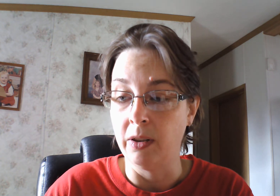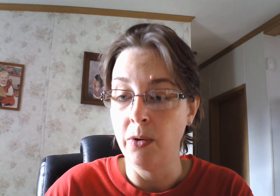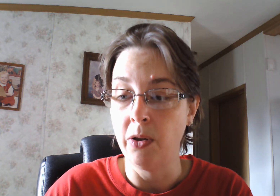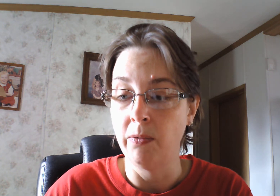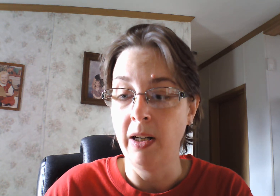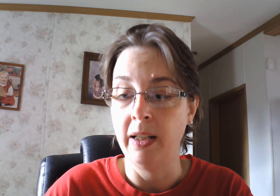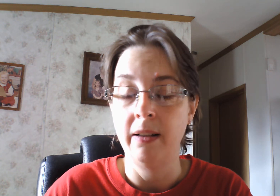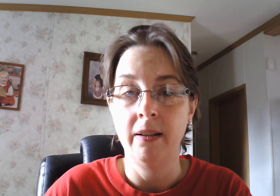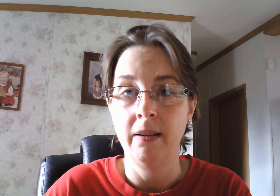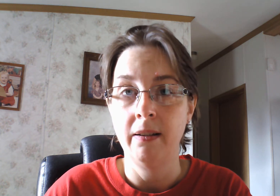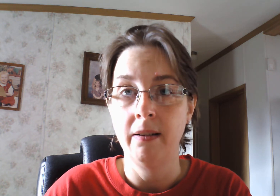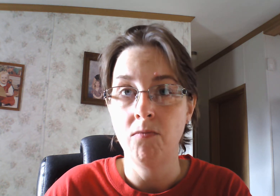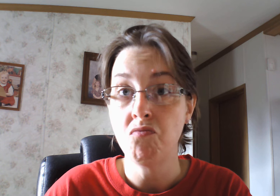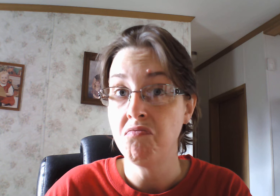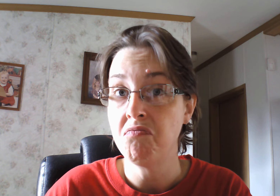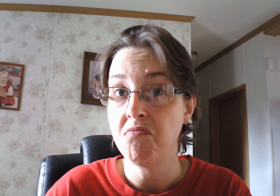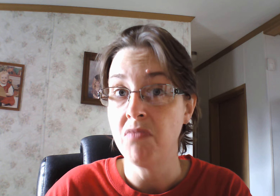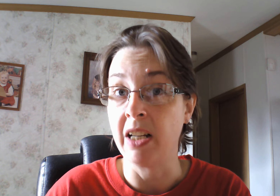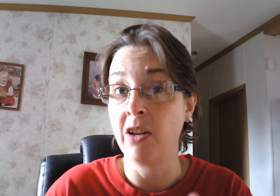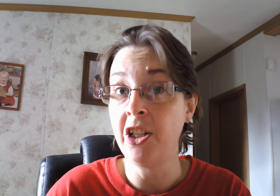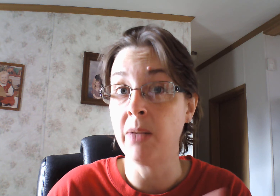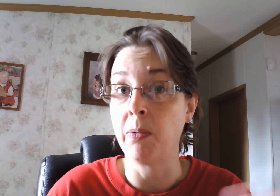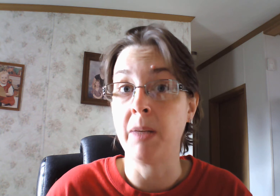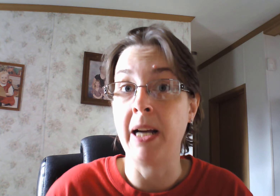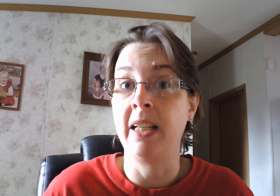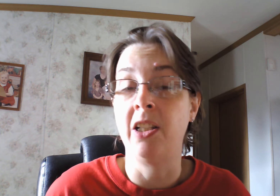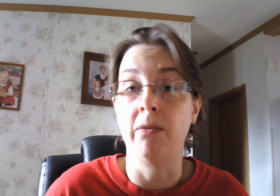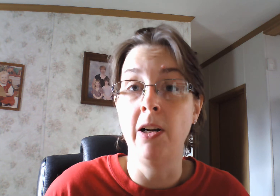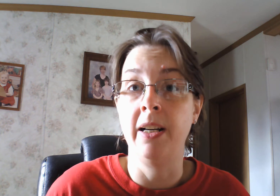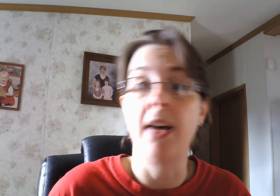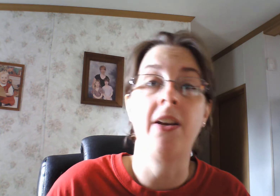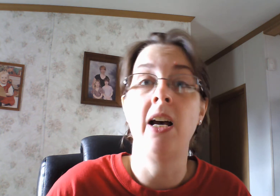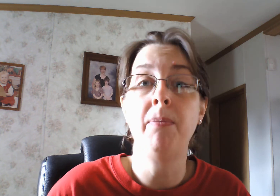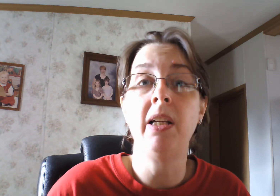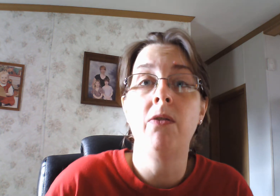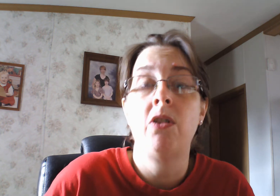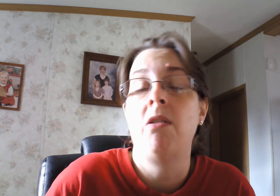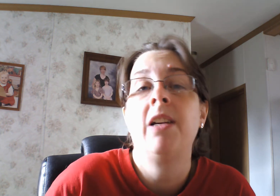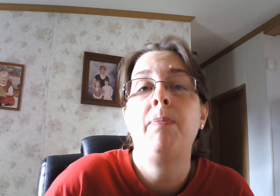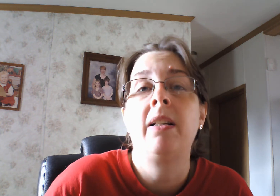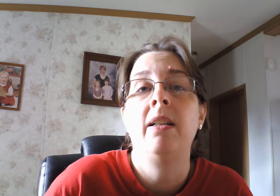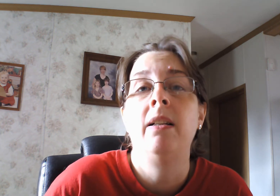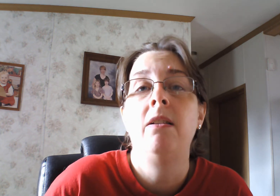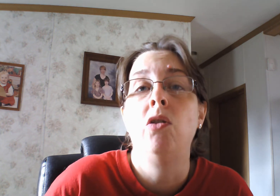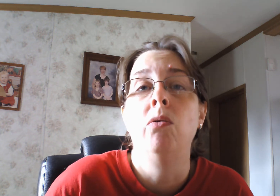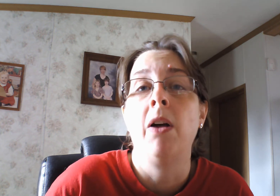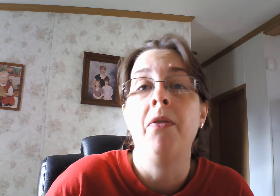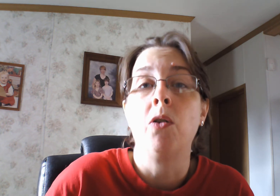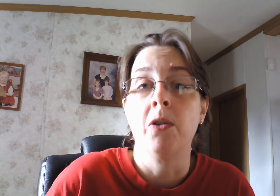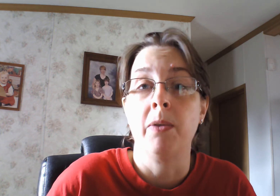those who run. As Christians, we're expected to run. Now, the non-believers aren't expected to run the course with